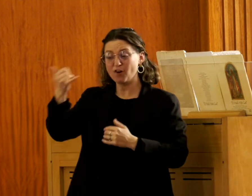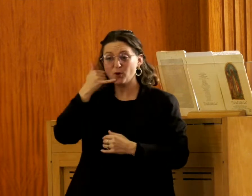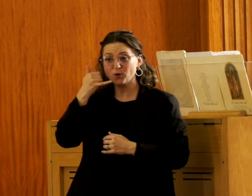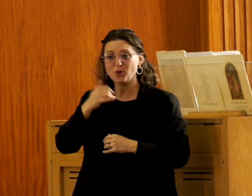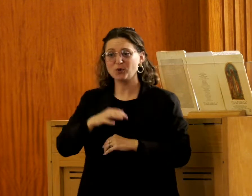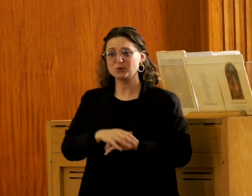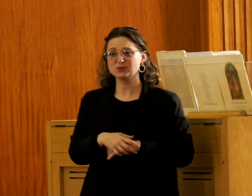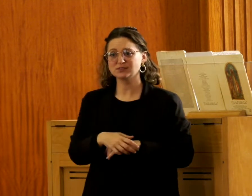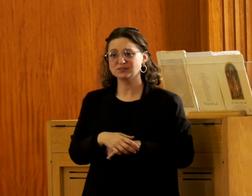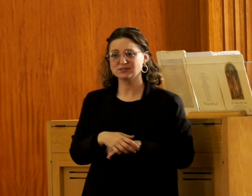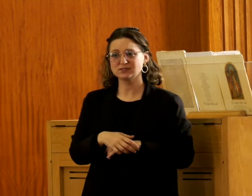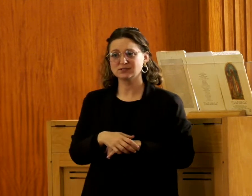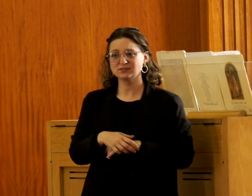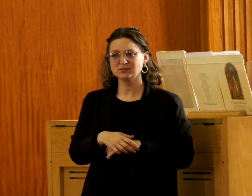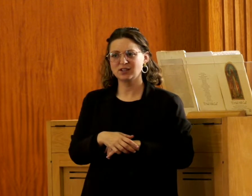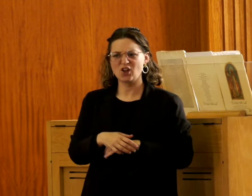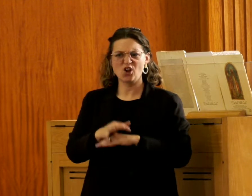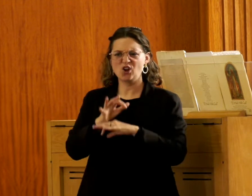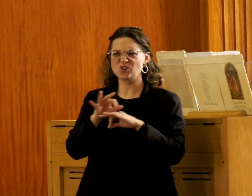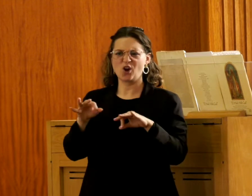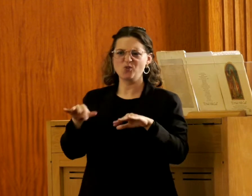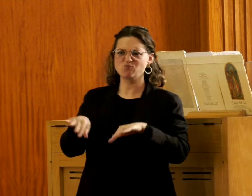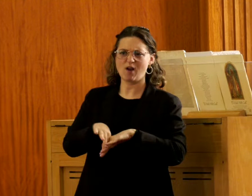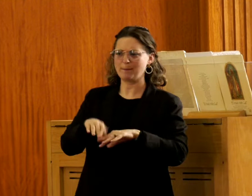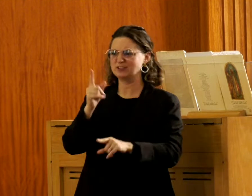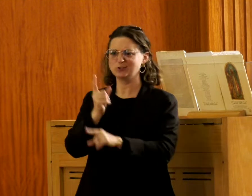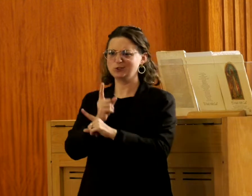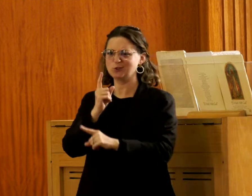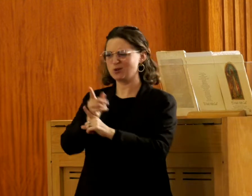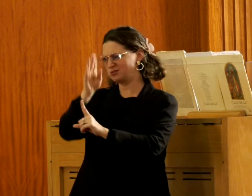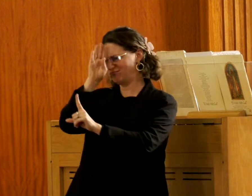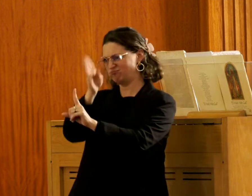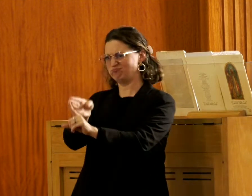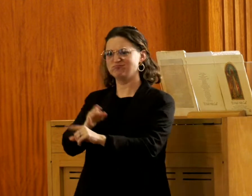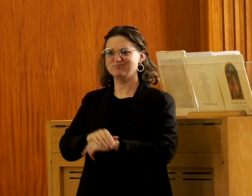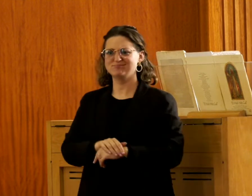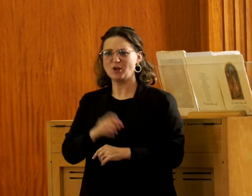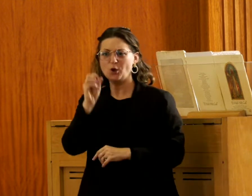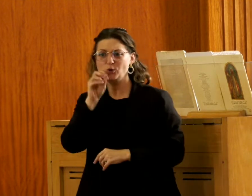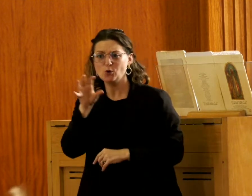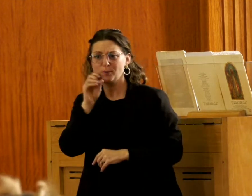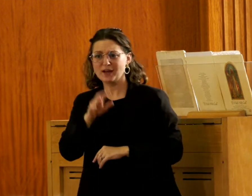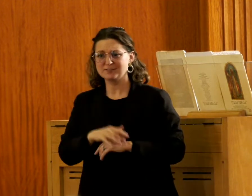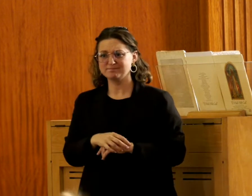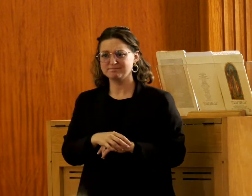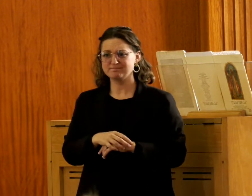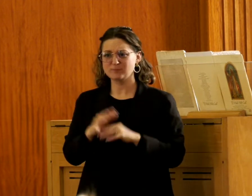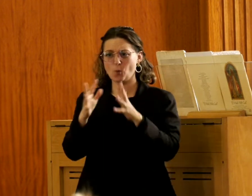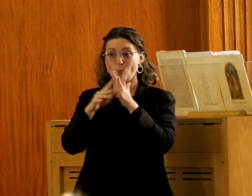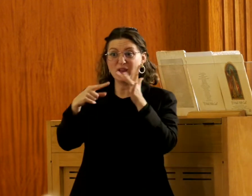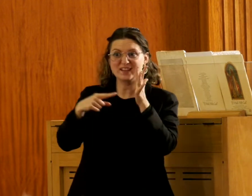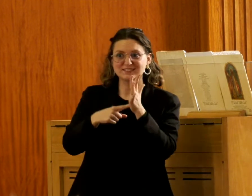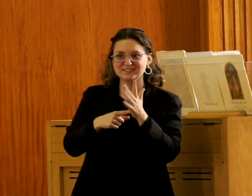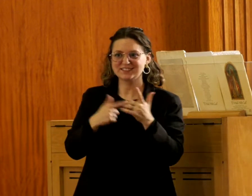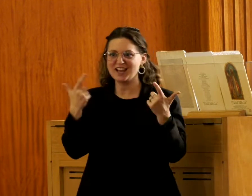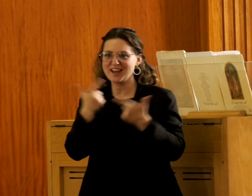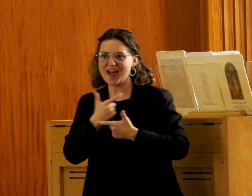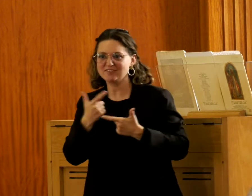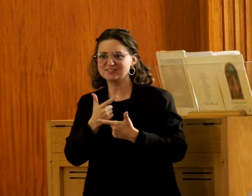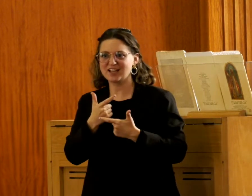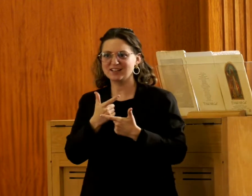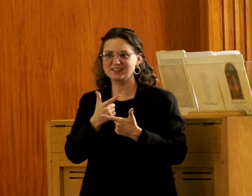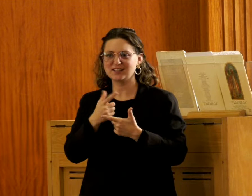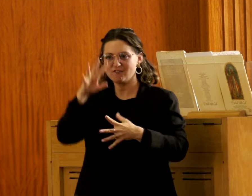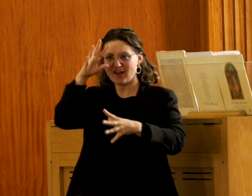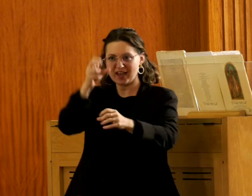your no-nonsense sense of wit, humour, love, laughter, faith and discipline. You